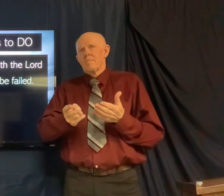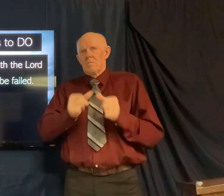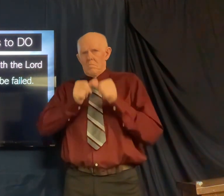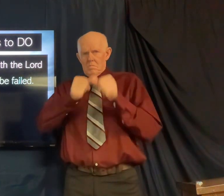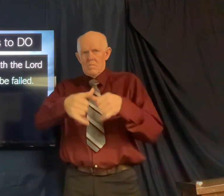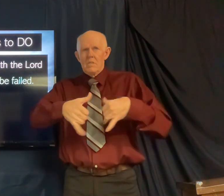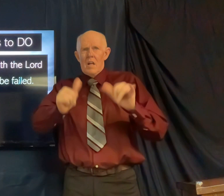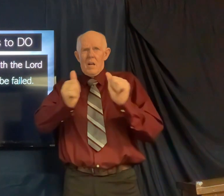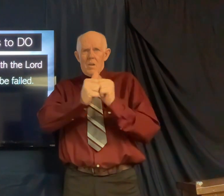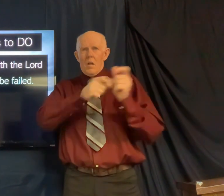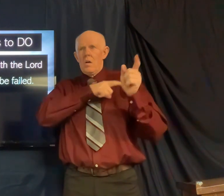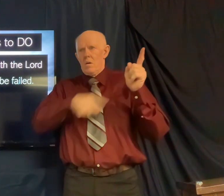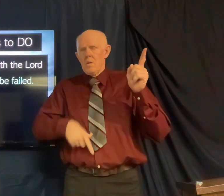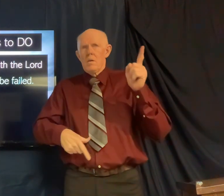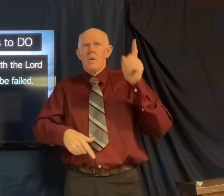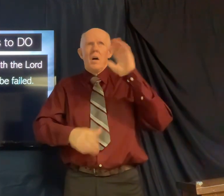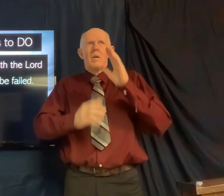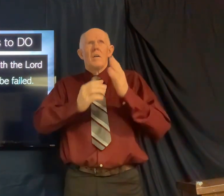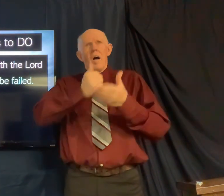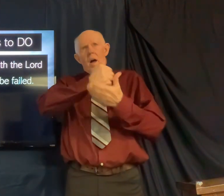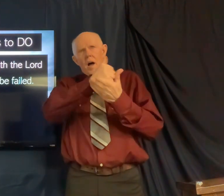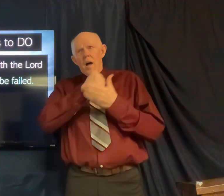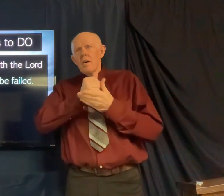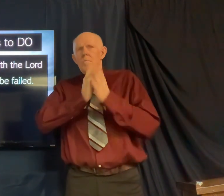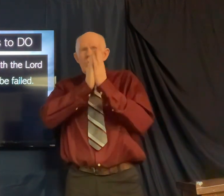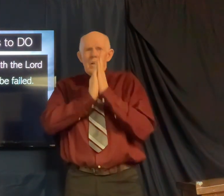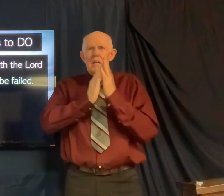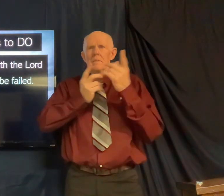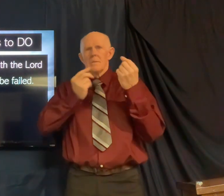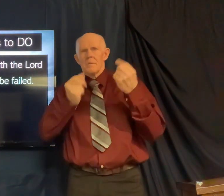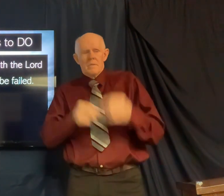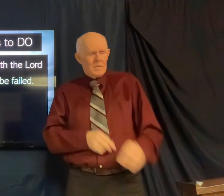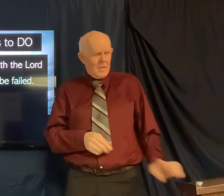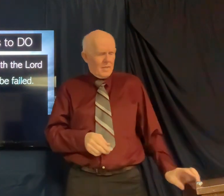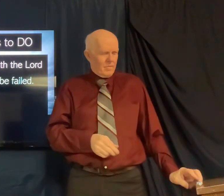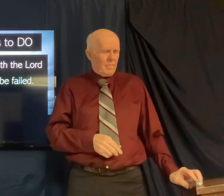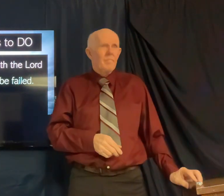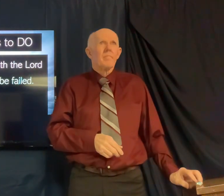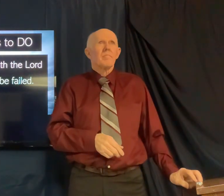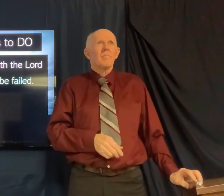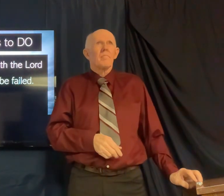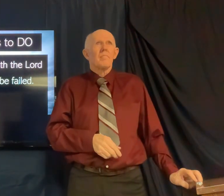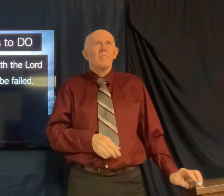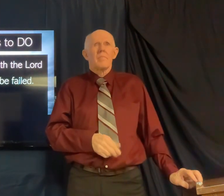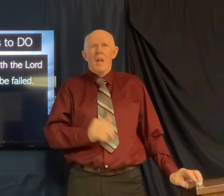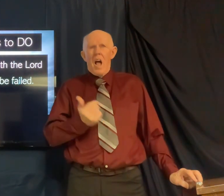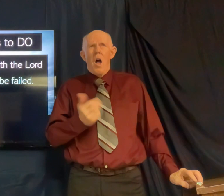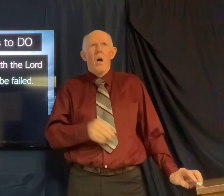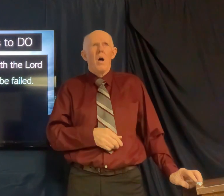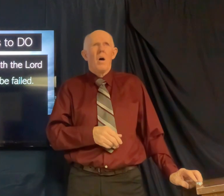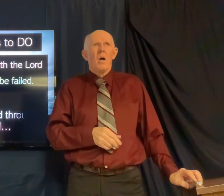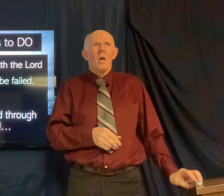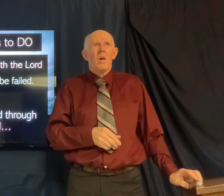Sometimes we do fail, but we need to continue with the Lord. He helps us and we pray. What do we do?